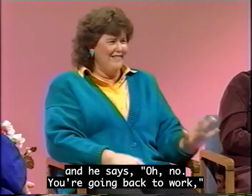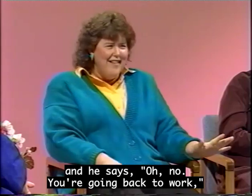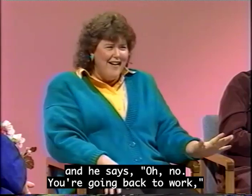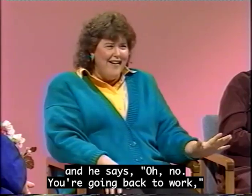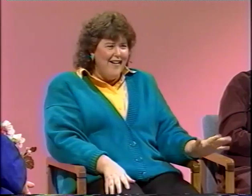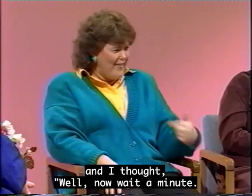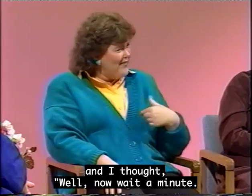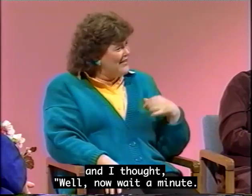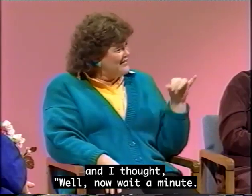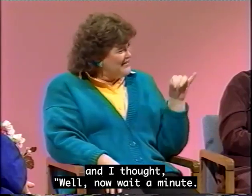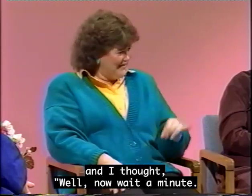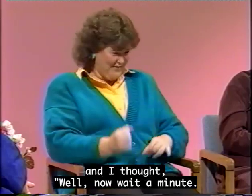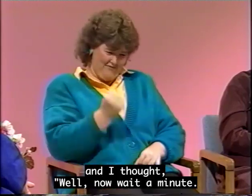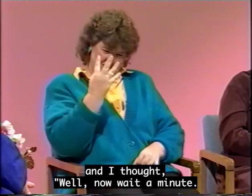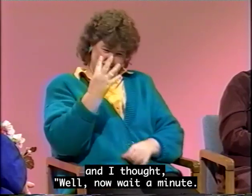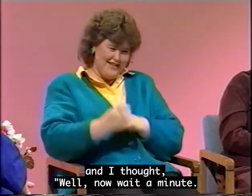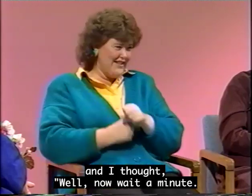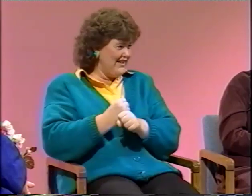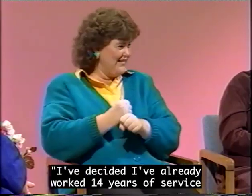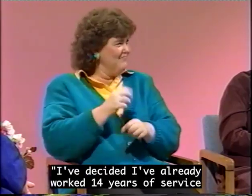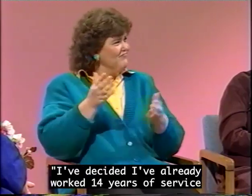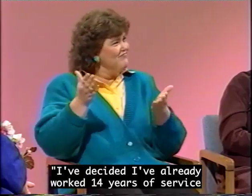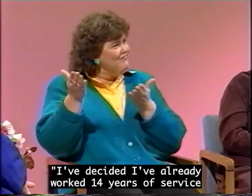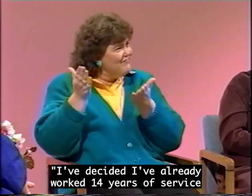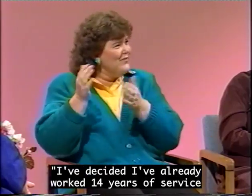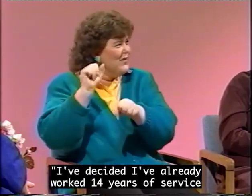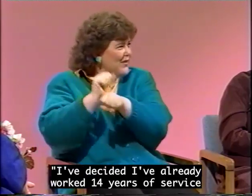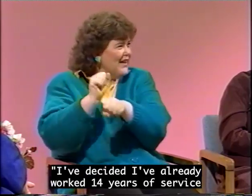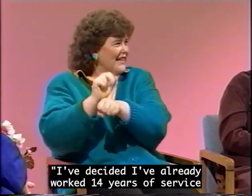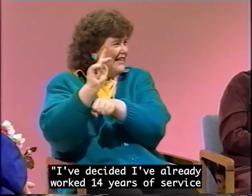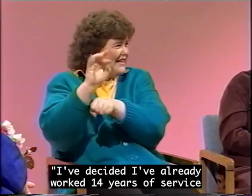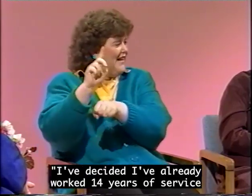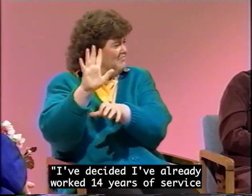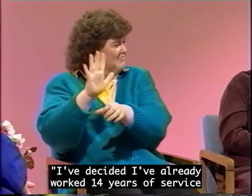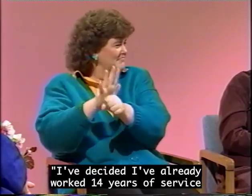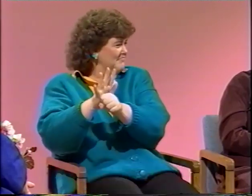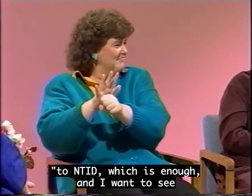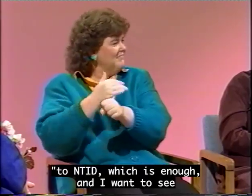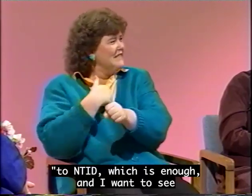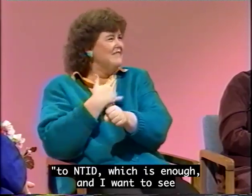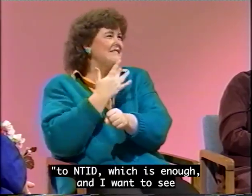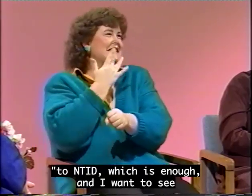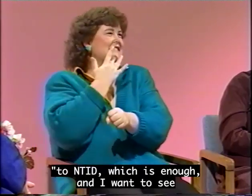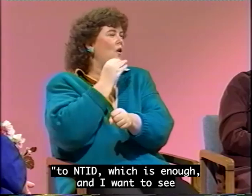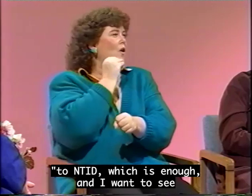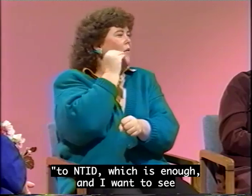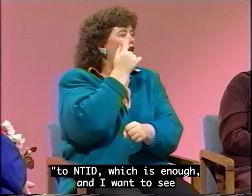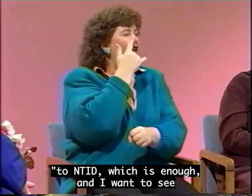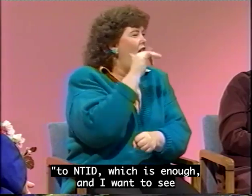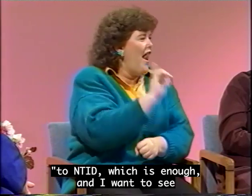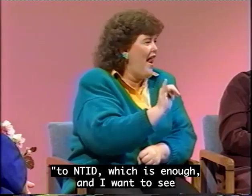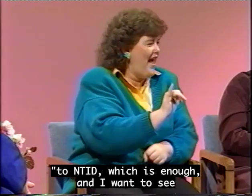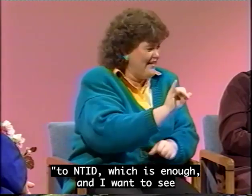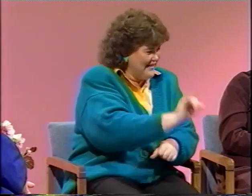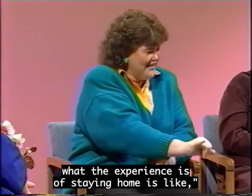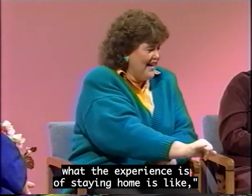work." And I thought, well, no, wait a minute. I've decided I've already worked 14 years of service to NTID, which is enough, and I want to see what